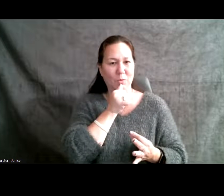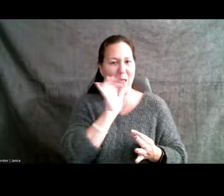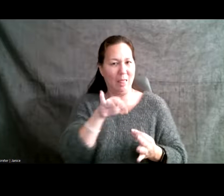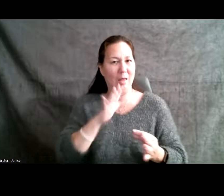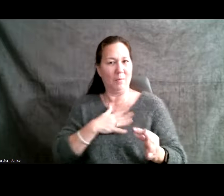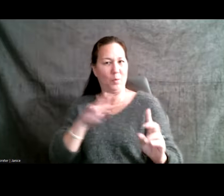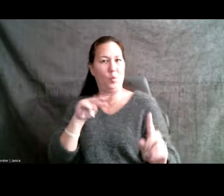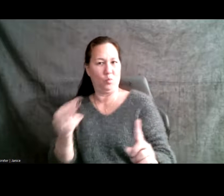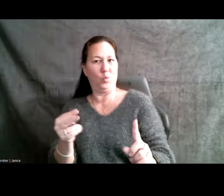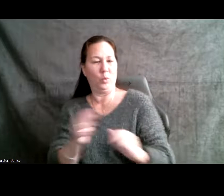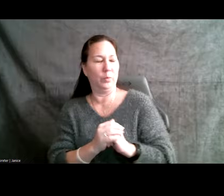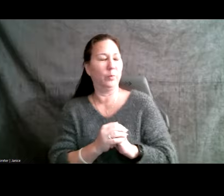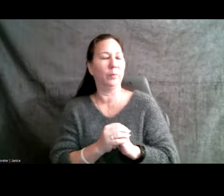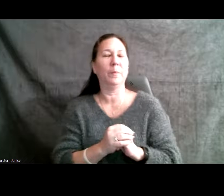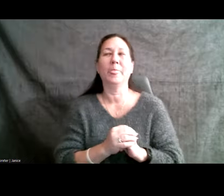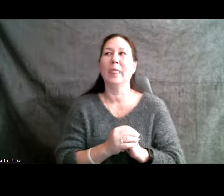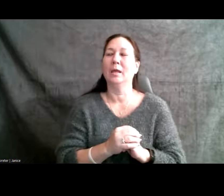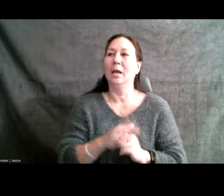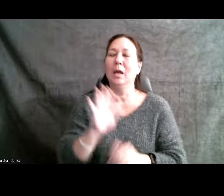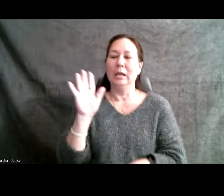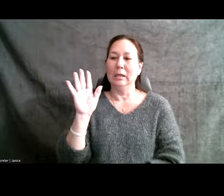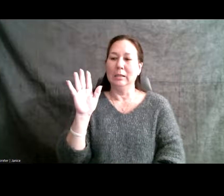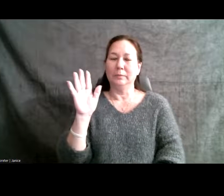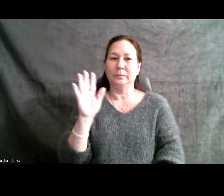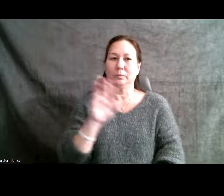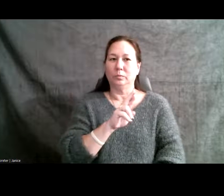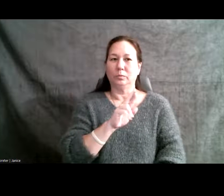So so Melissa, and I'm gonna